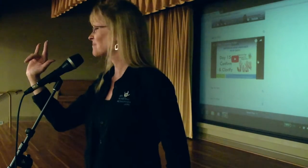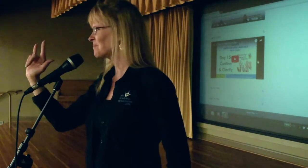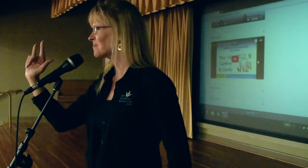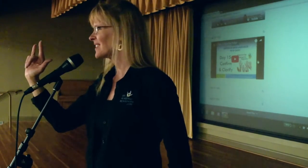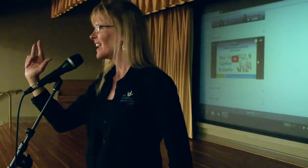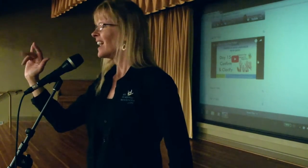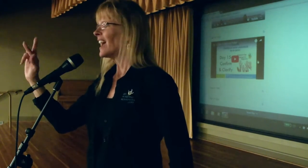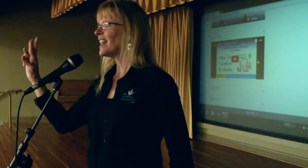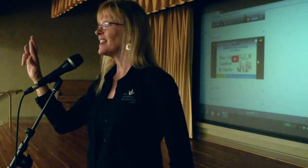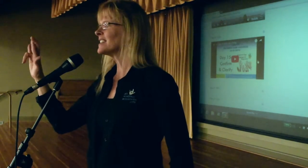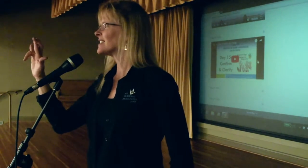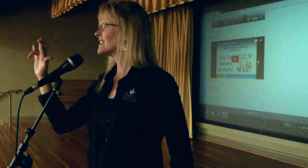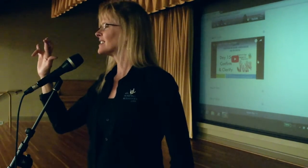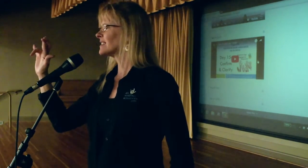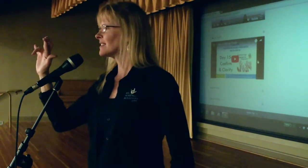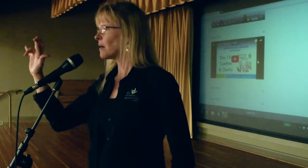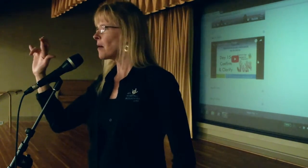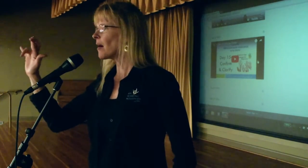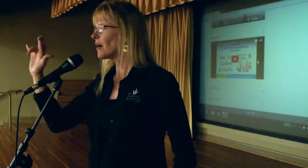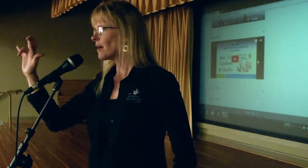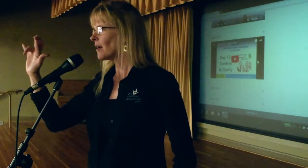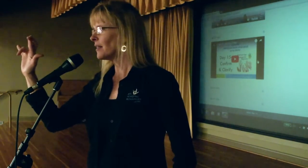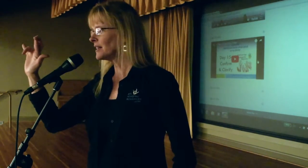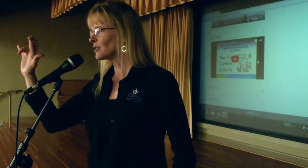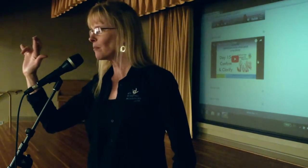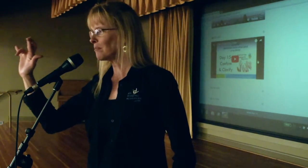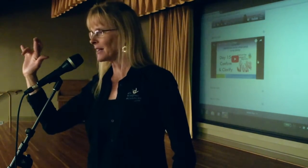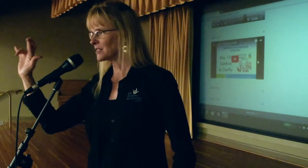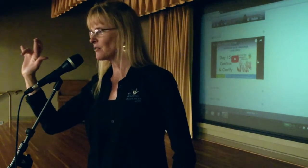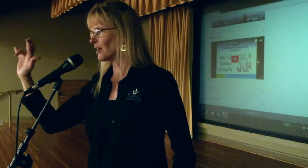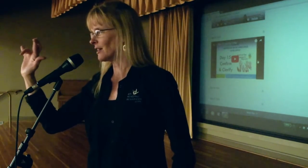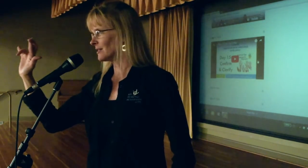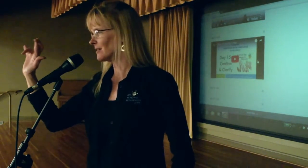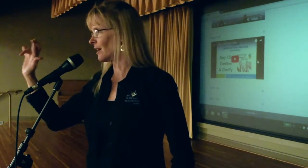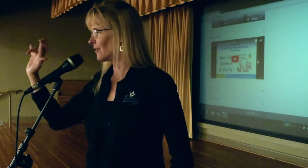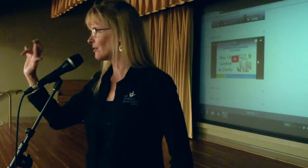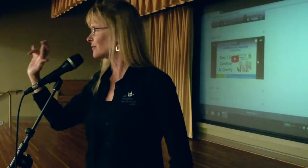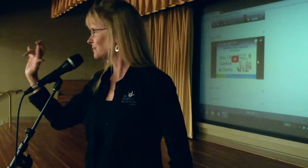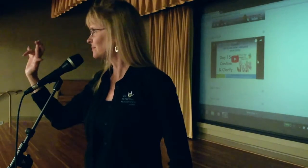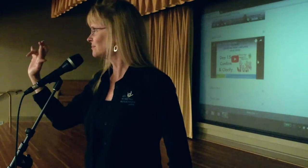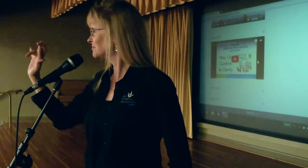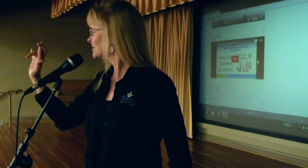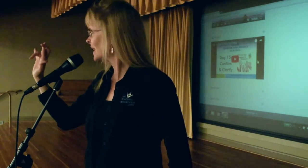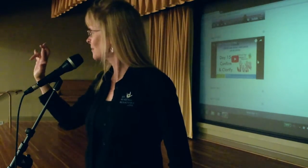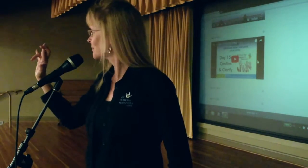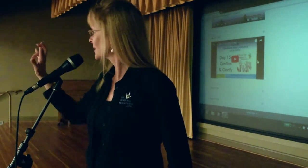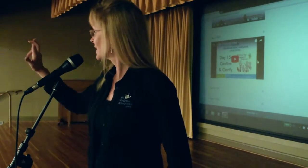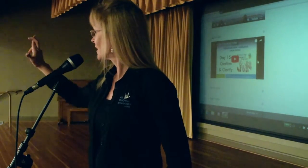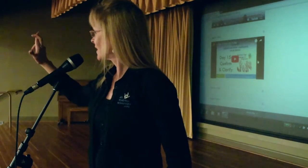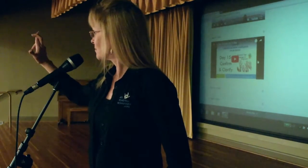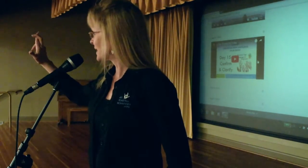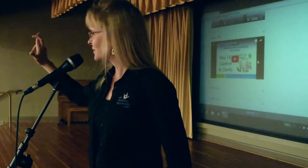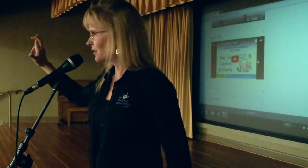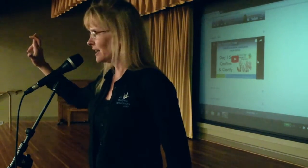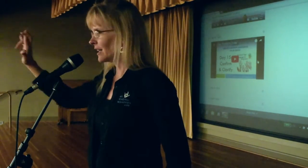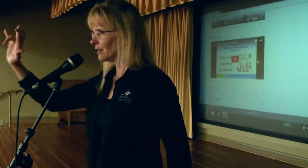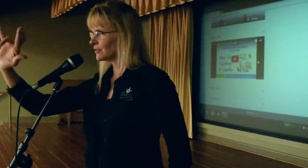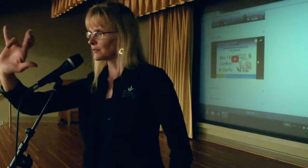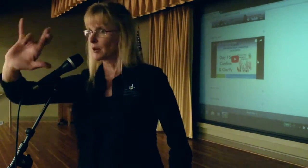you. And these are best friend love. Yep, best friend love. I'm gonna